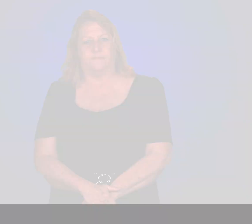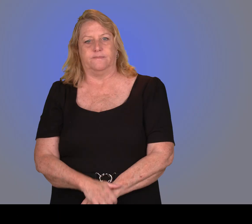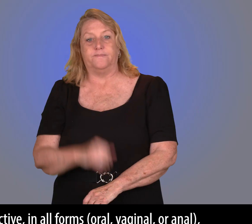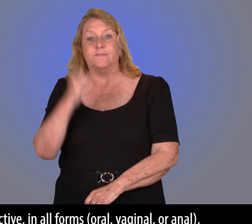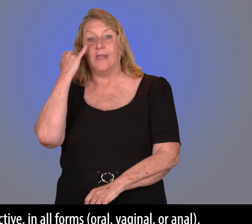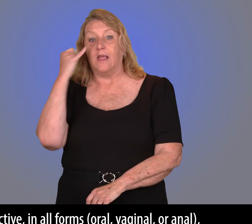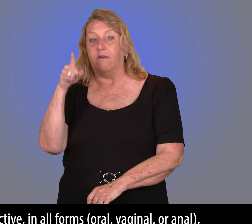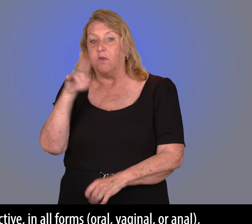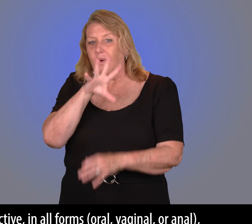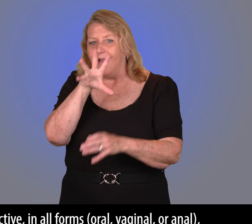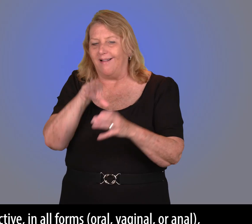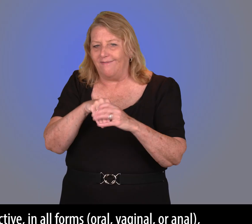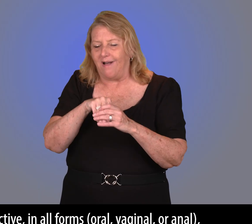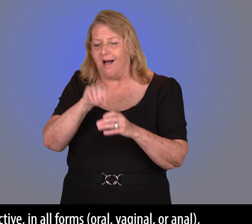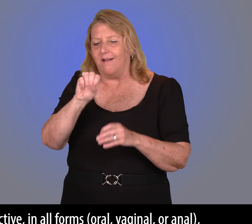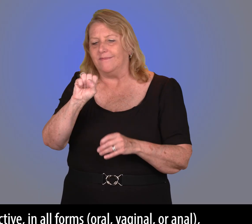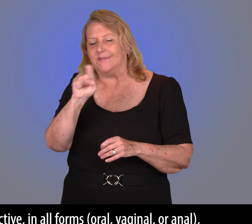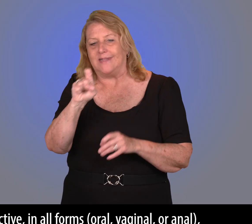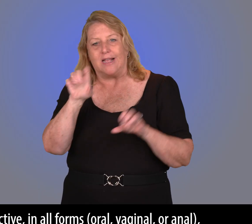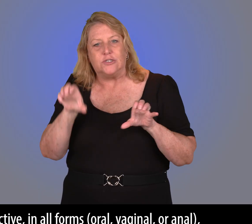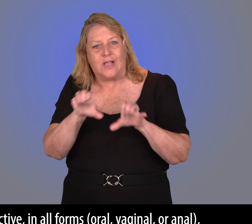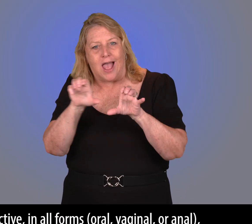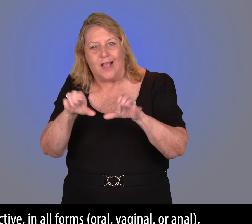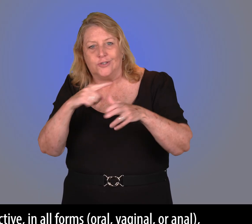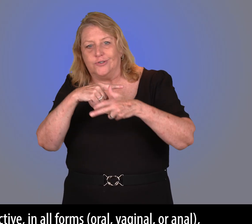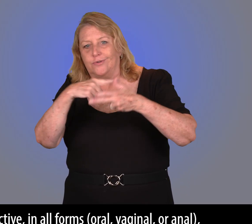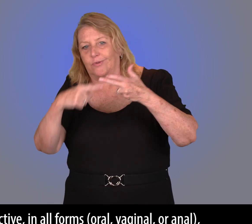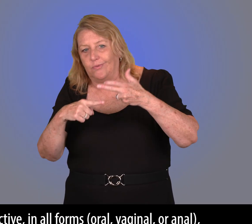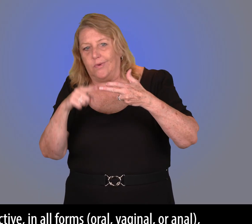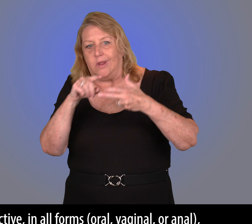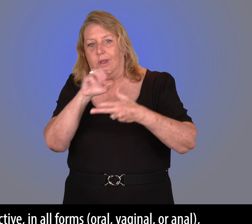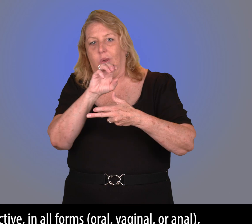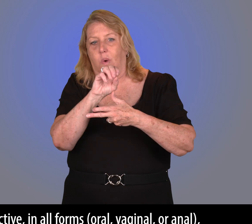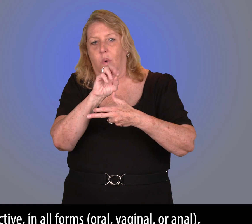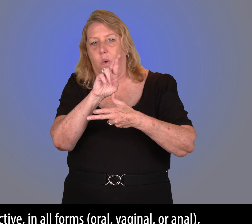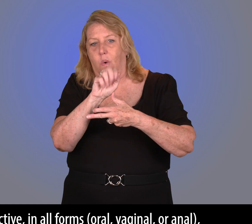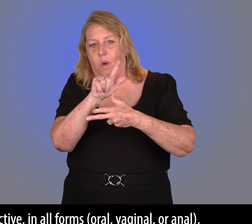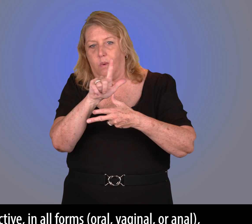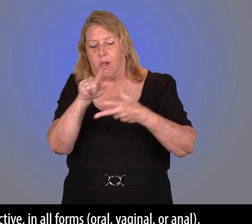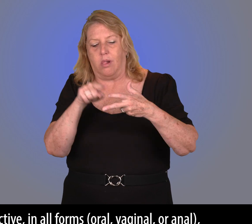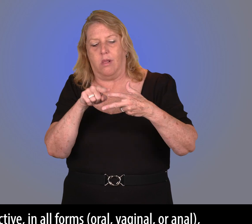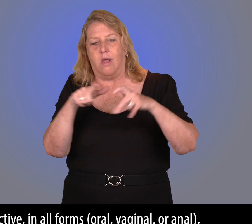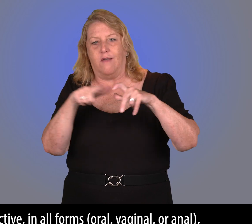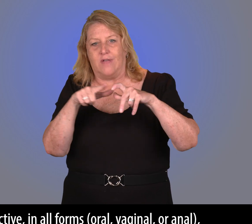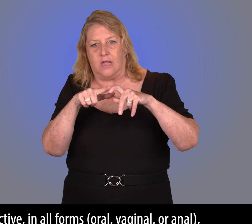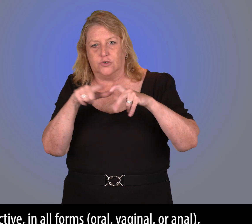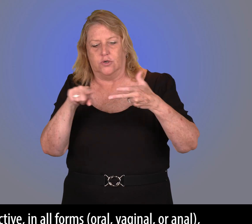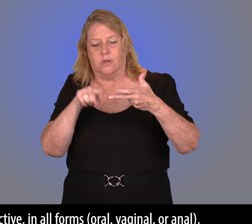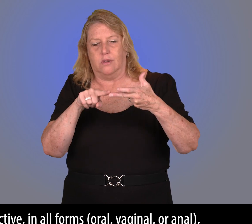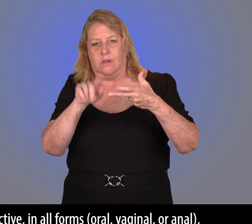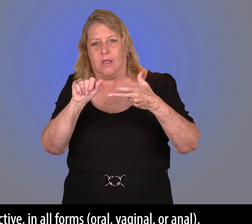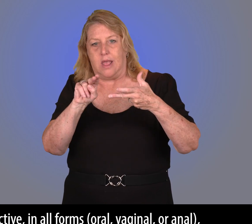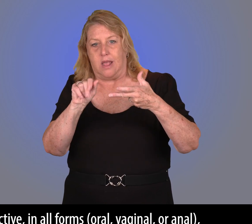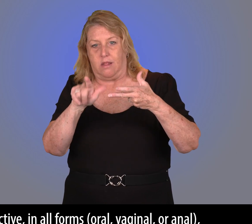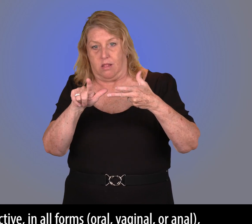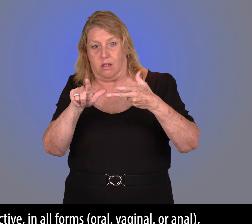If you are sexually active in all forms, oral, vaginal, or